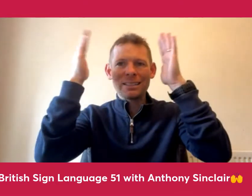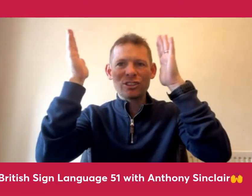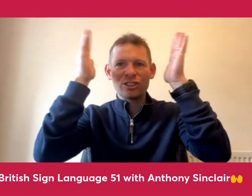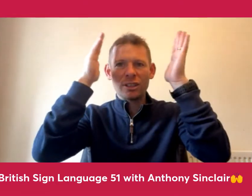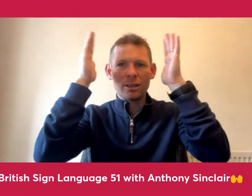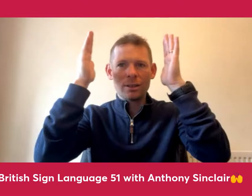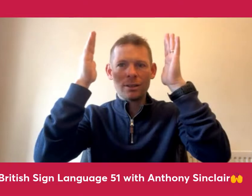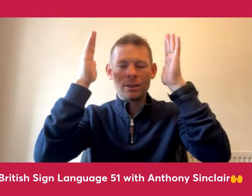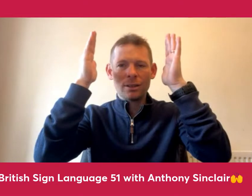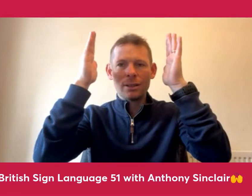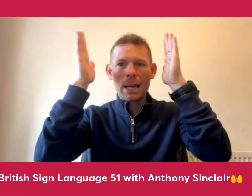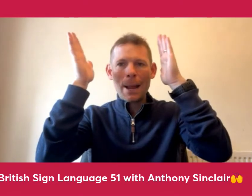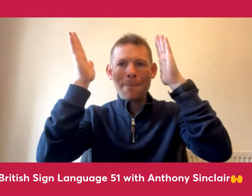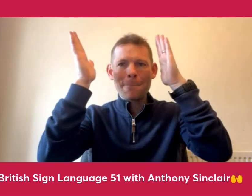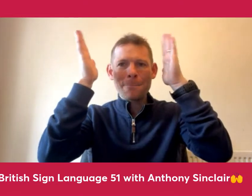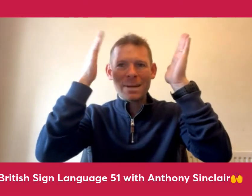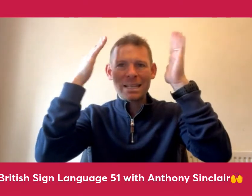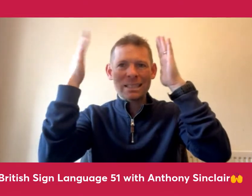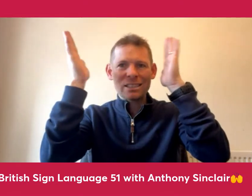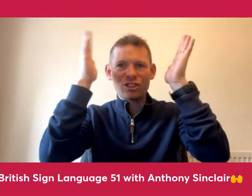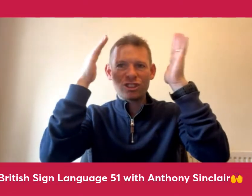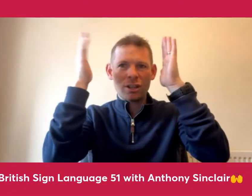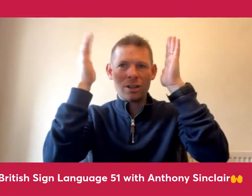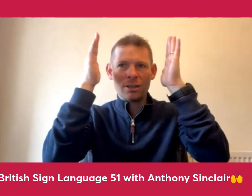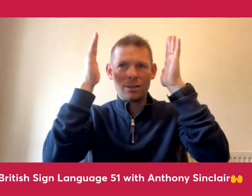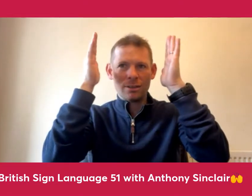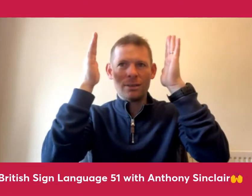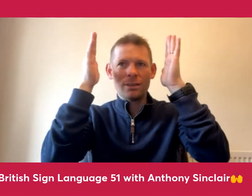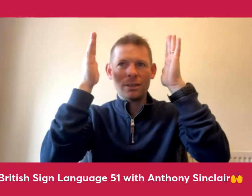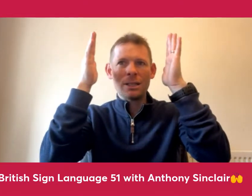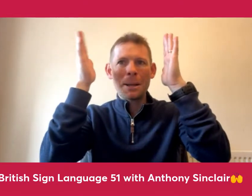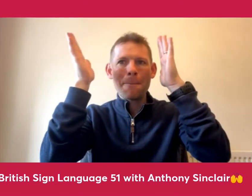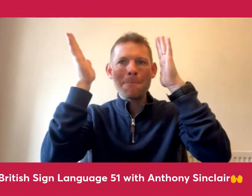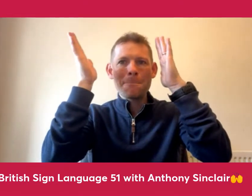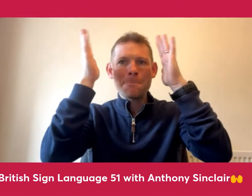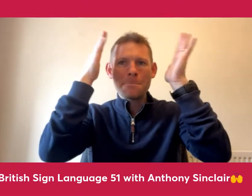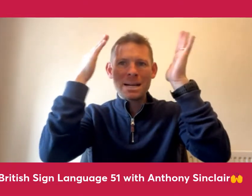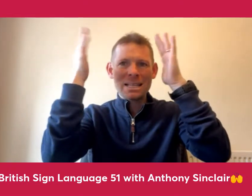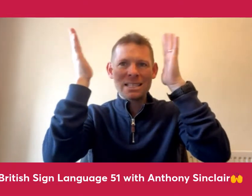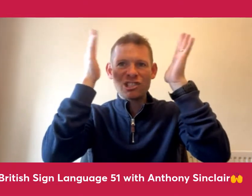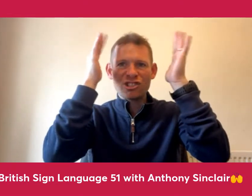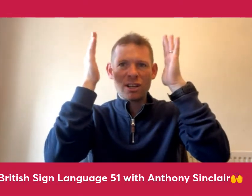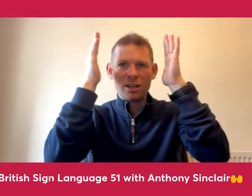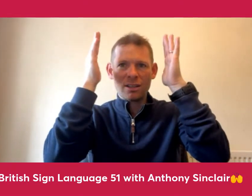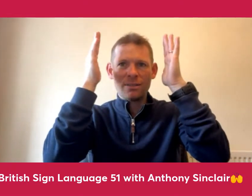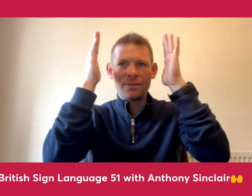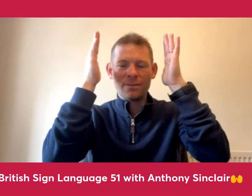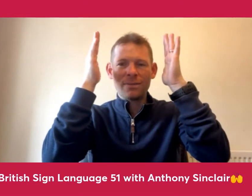So Malaysia is signed like this. Malaysia.